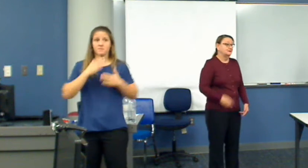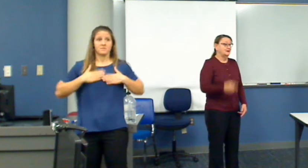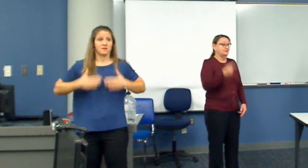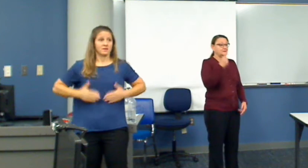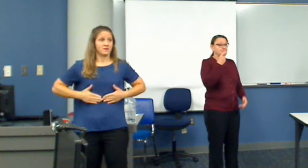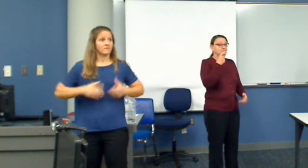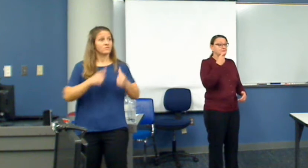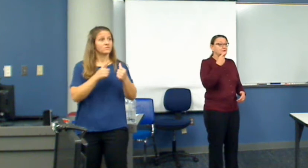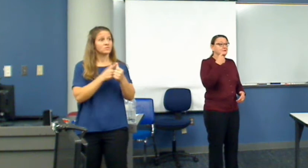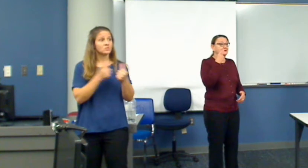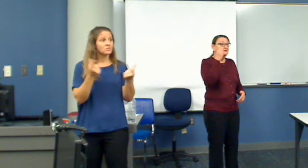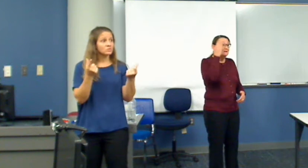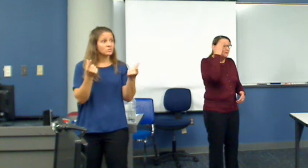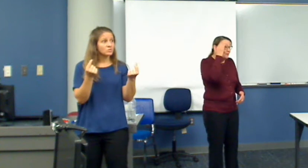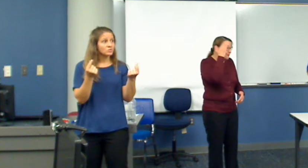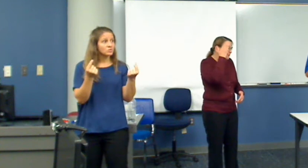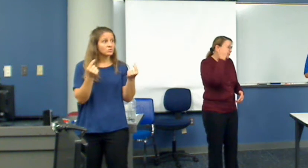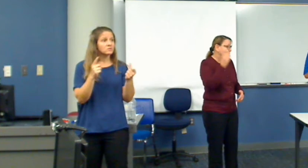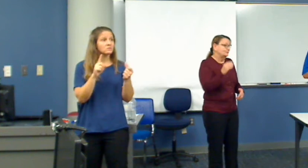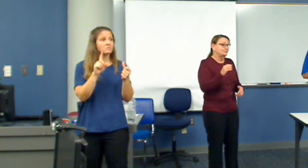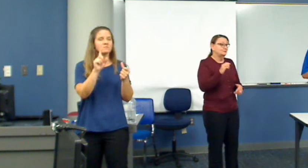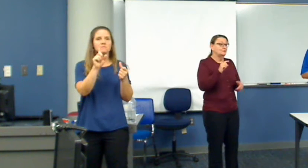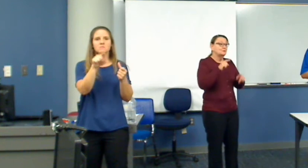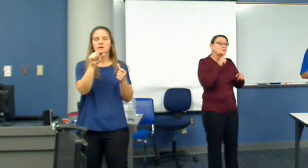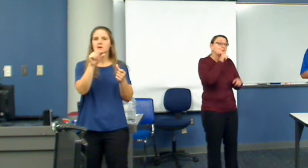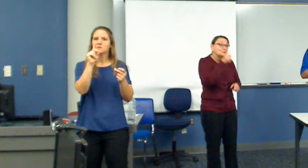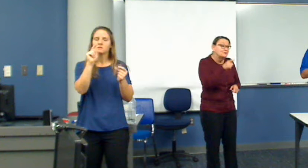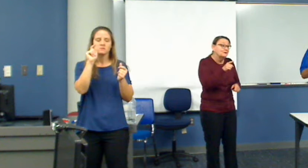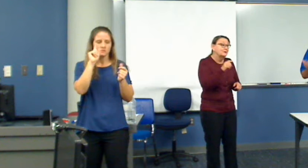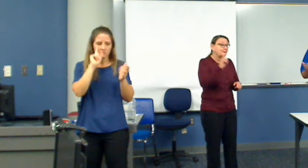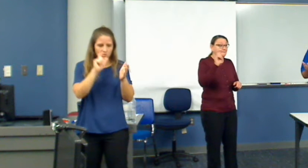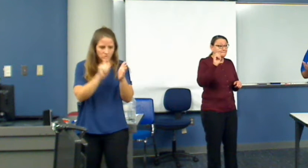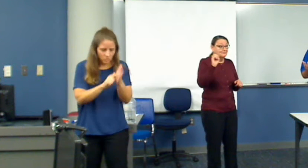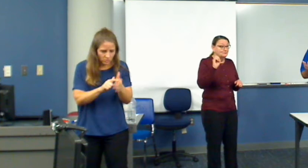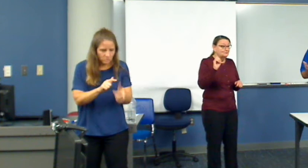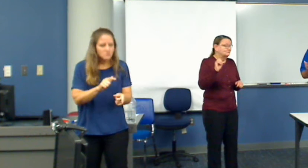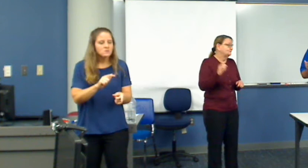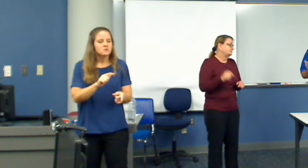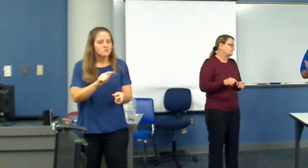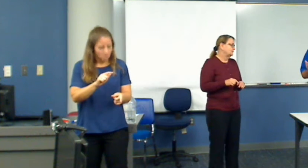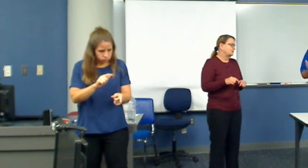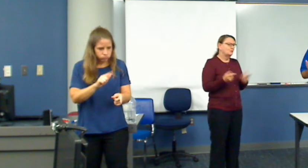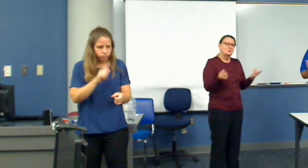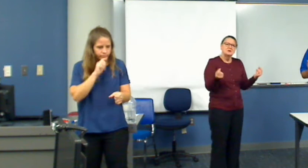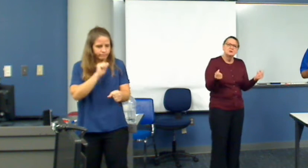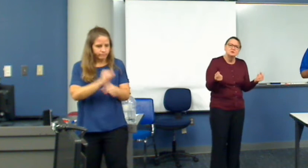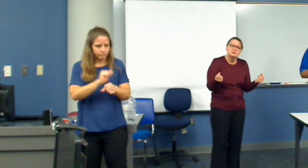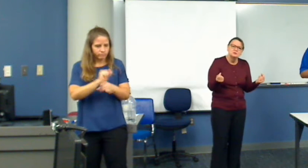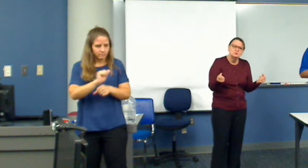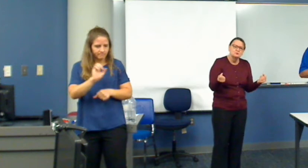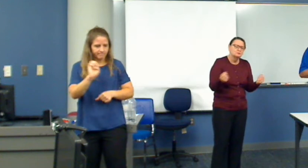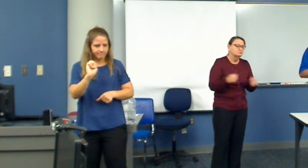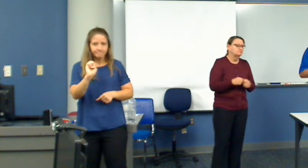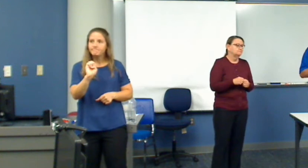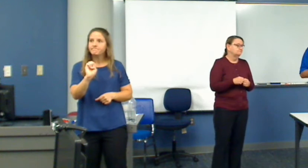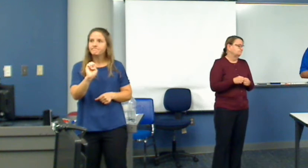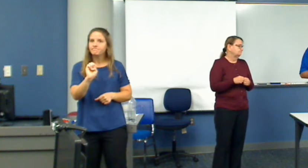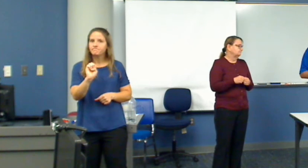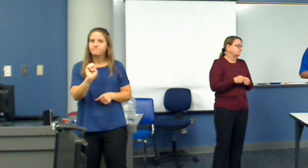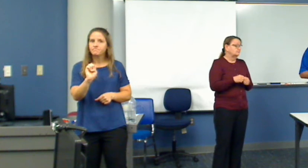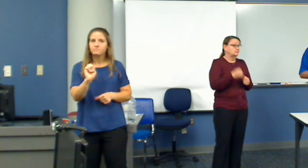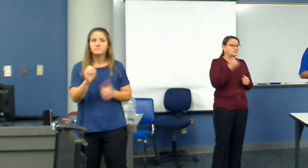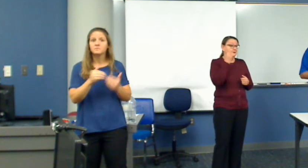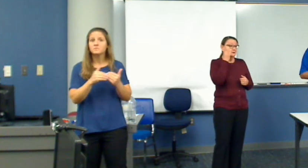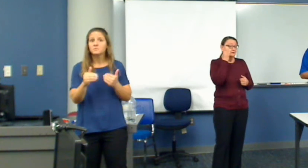exists, okay? So, and that's up to you what you want to do at that point, okay? If you don't